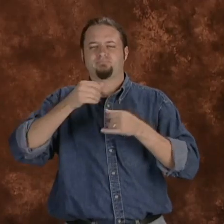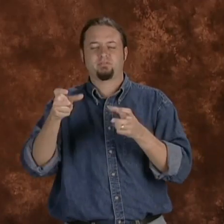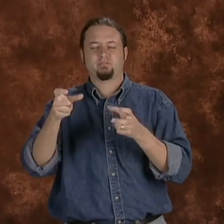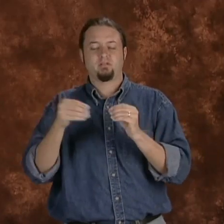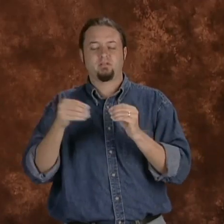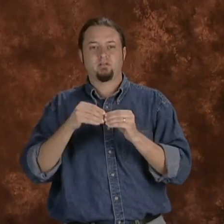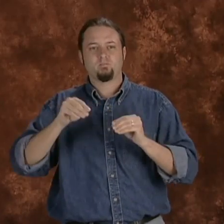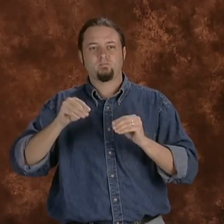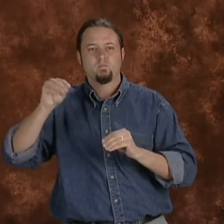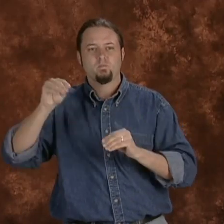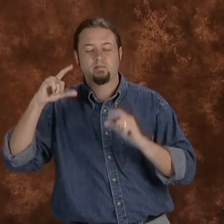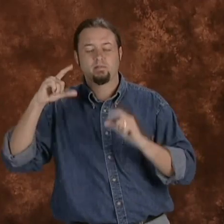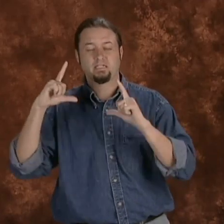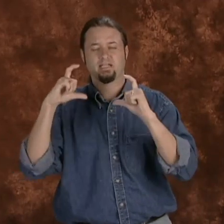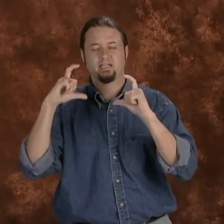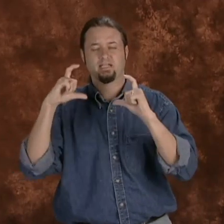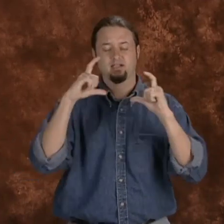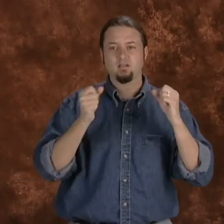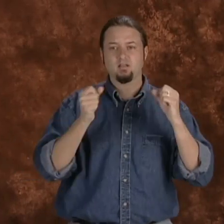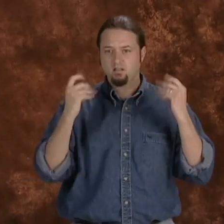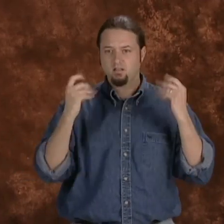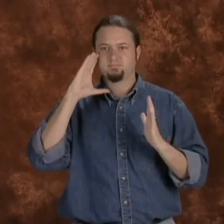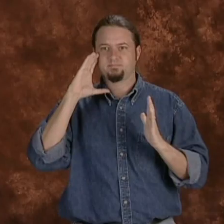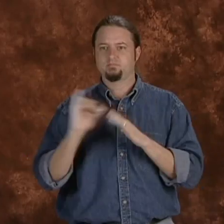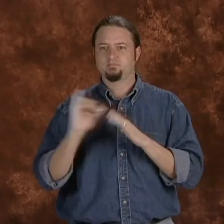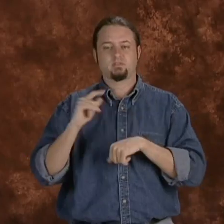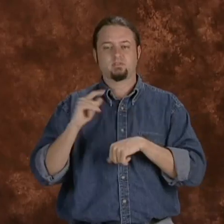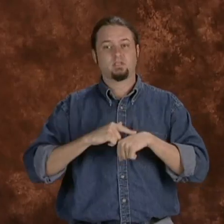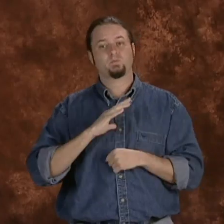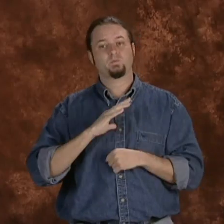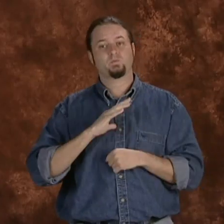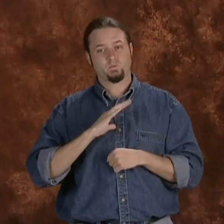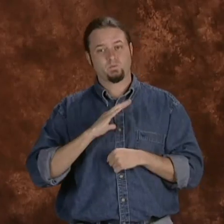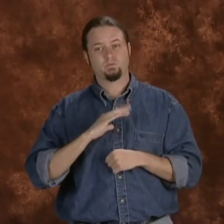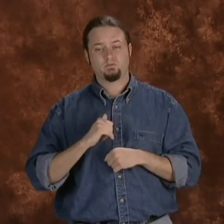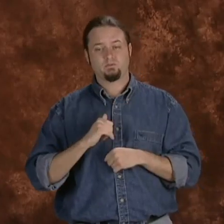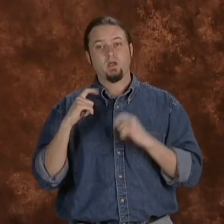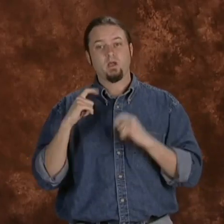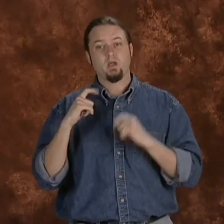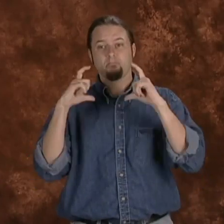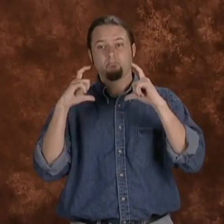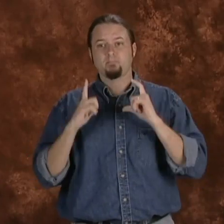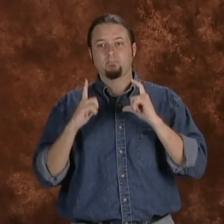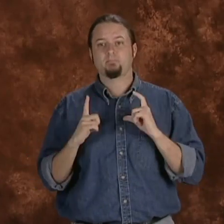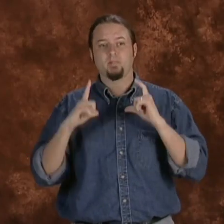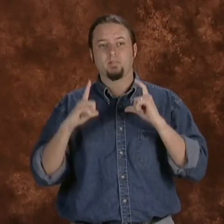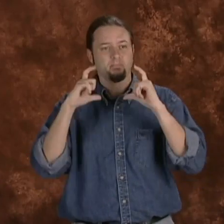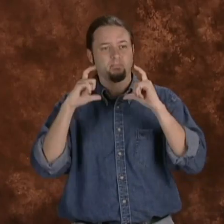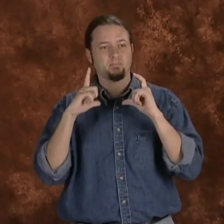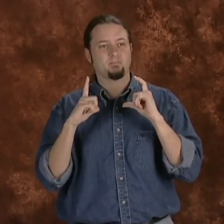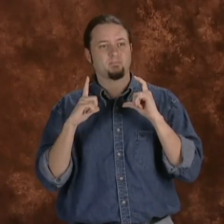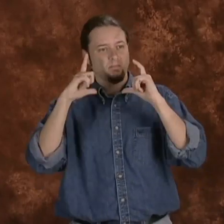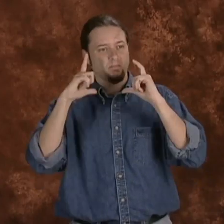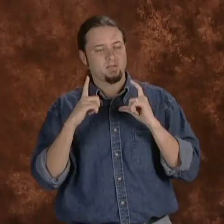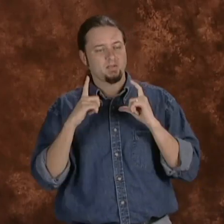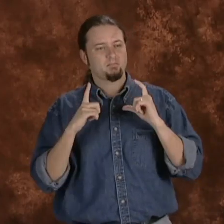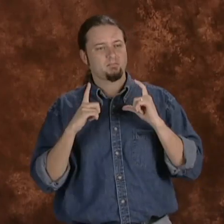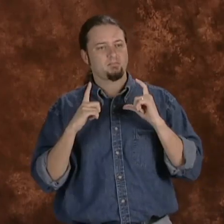Now, what does videos mean when you take clips and you put them all together and it's actually moving?